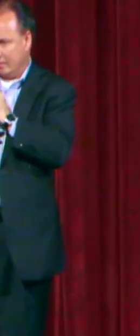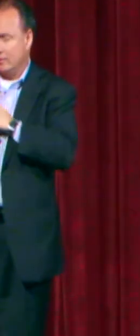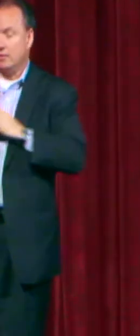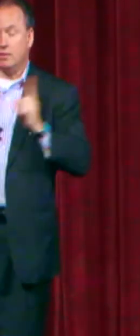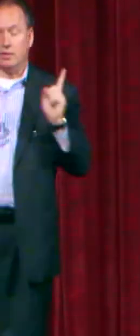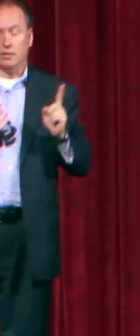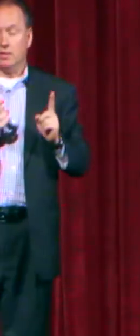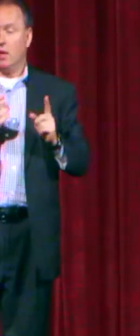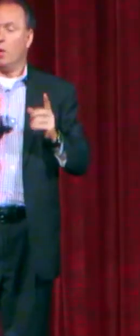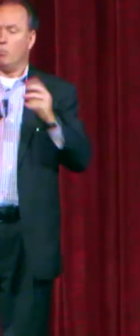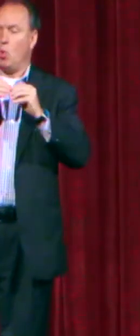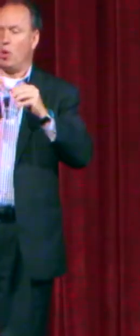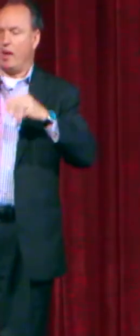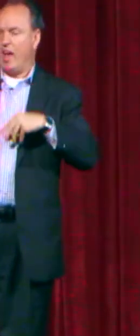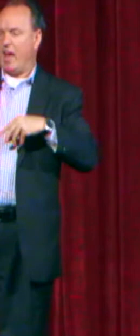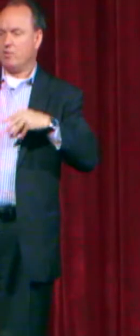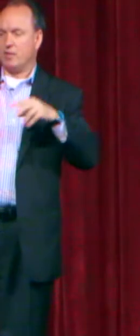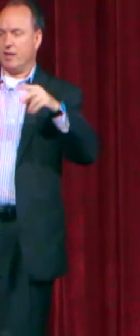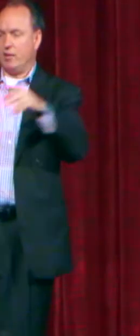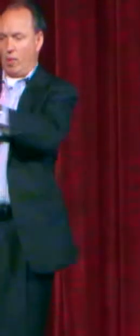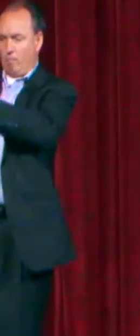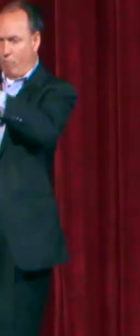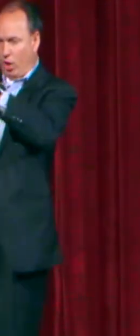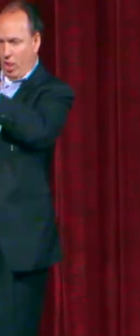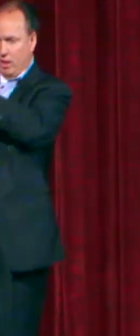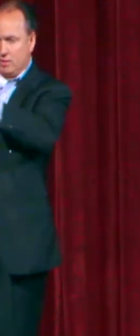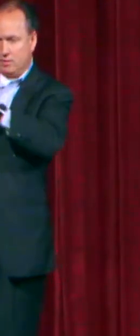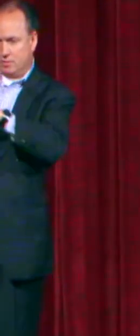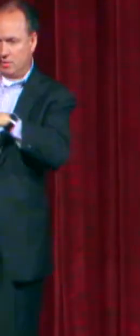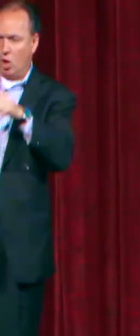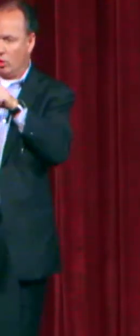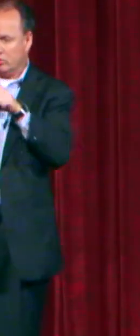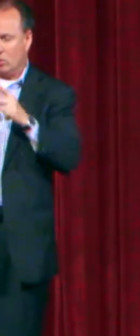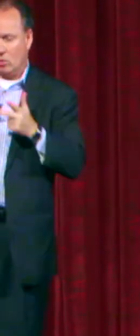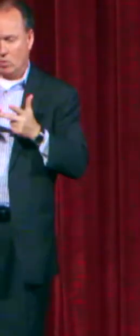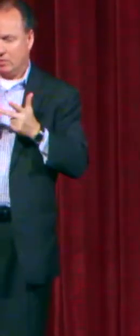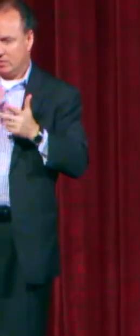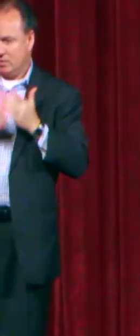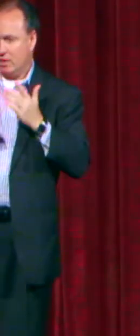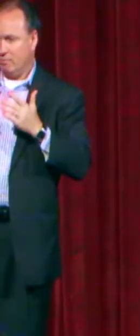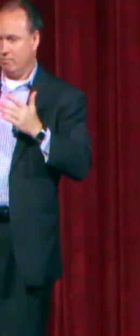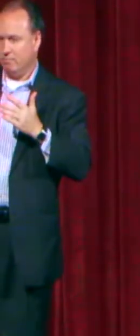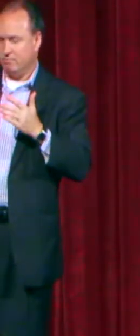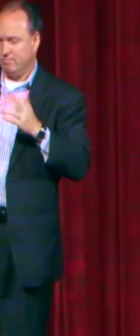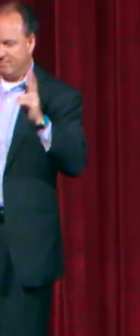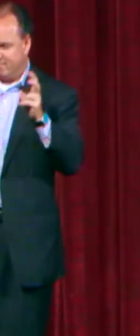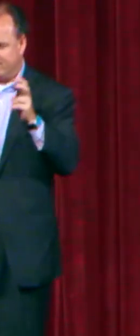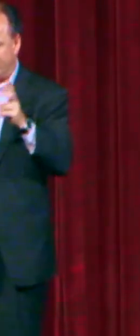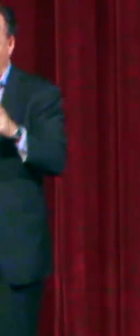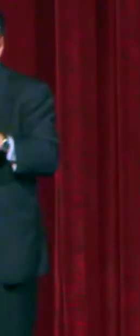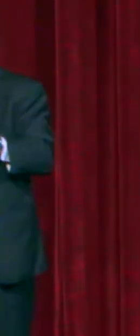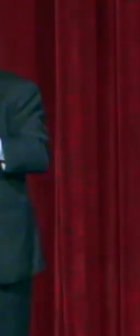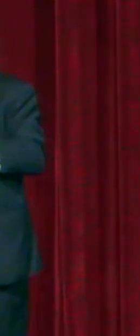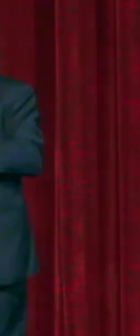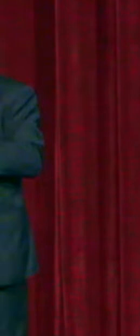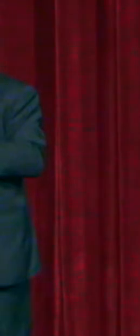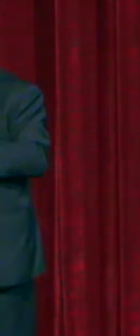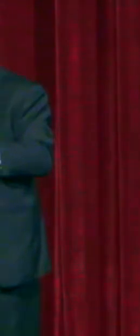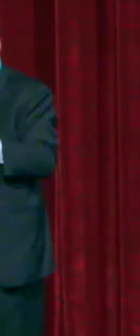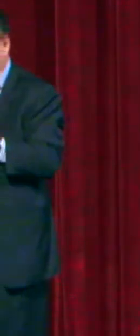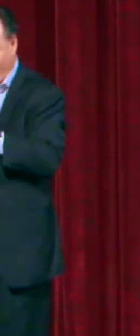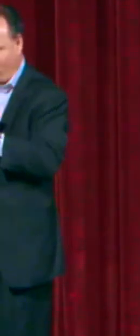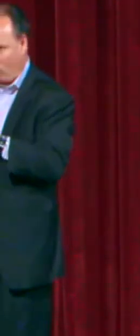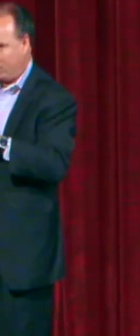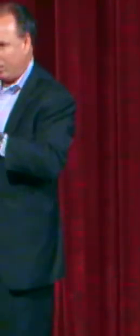exterior of the building, the parking lot, as well as some of those blind spots that were here, just to try